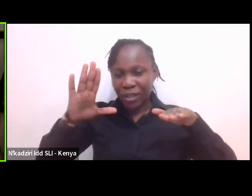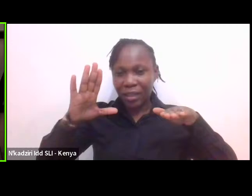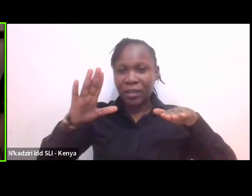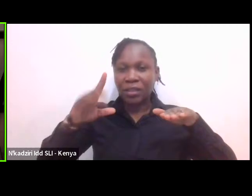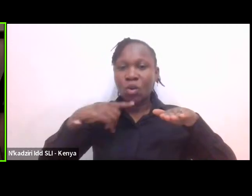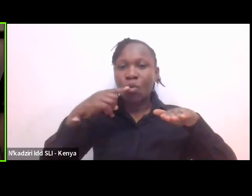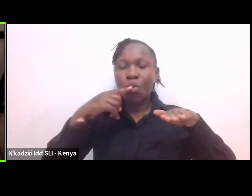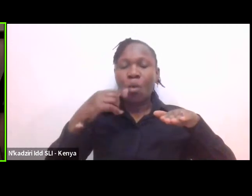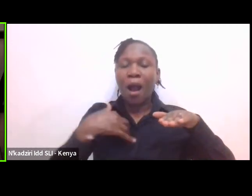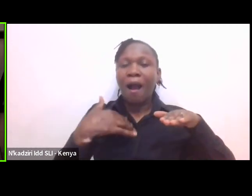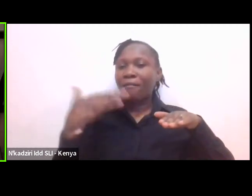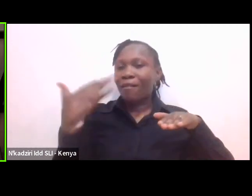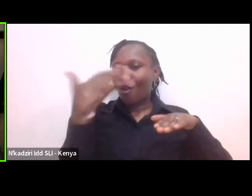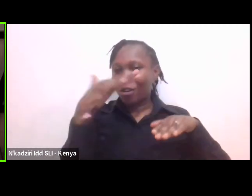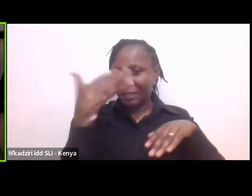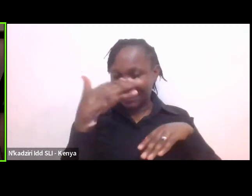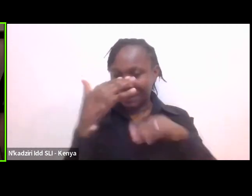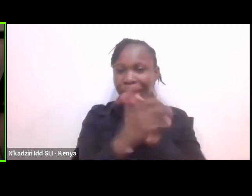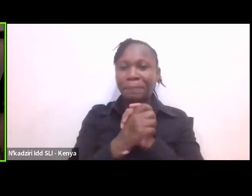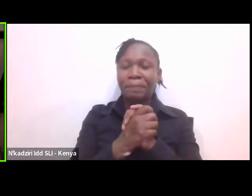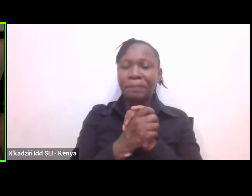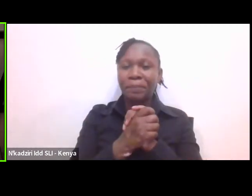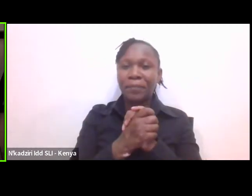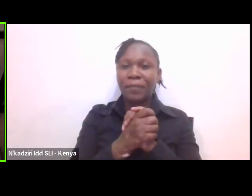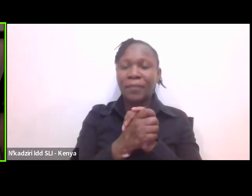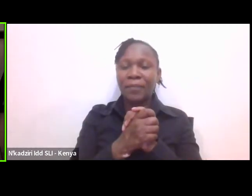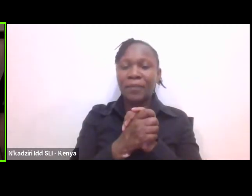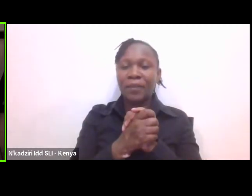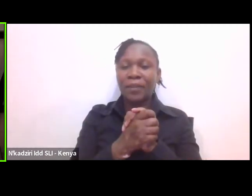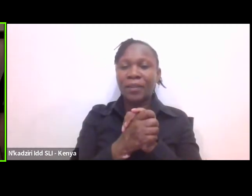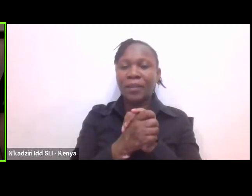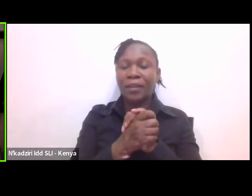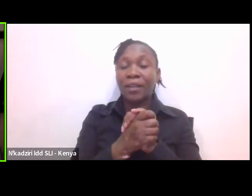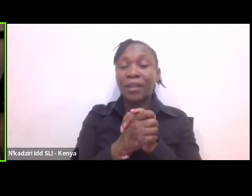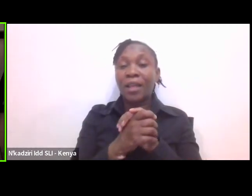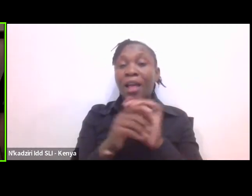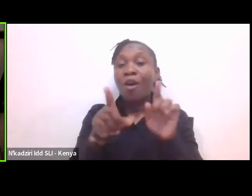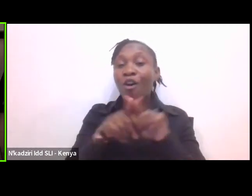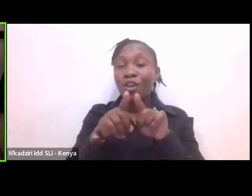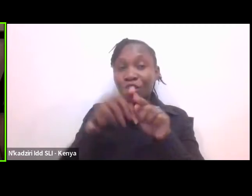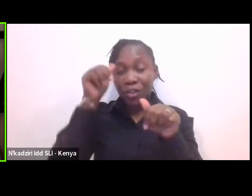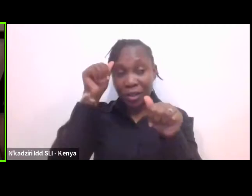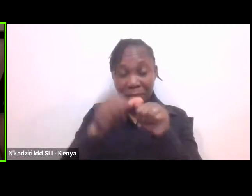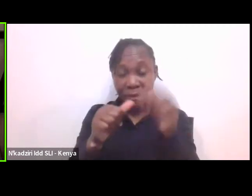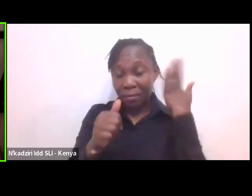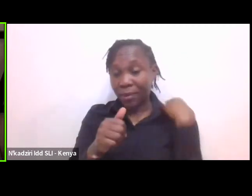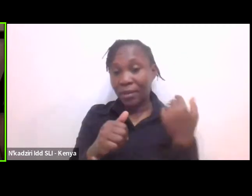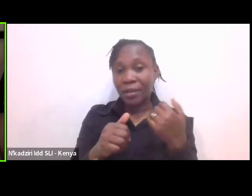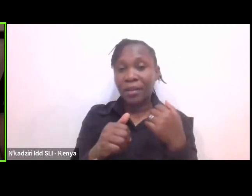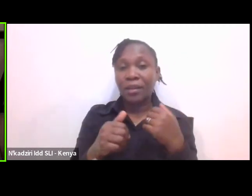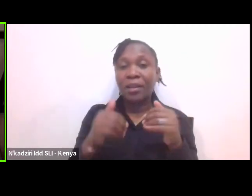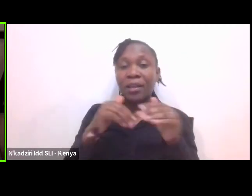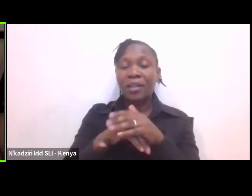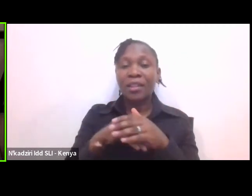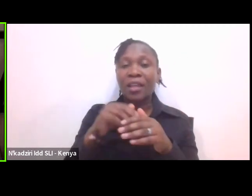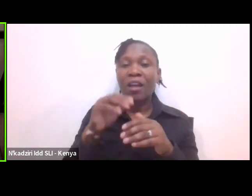autism and a mind cognitively in the top 4th